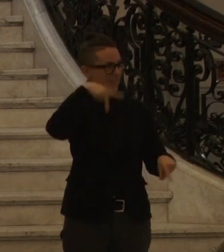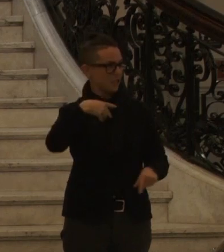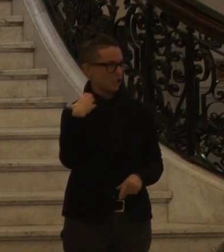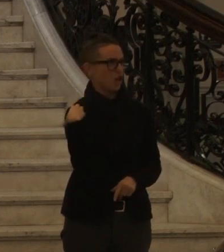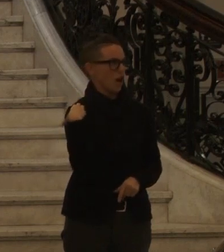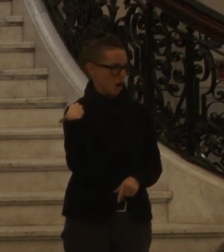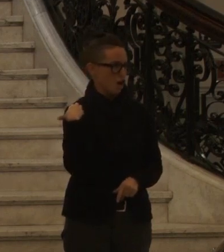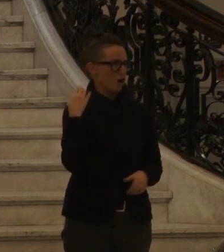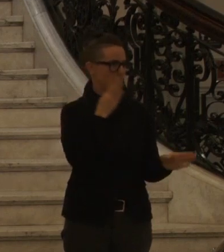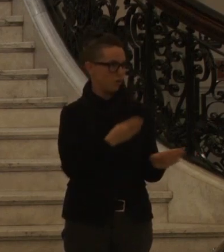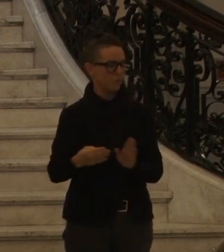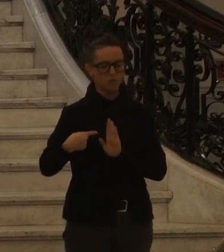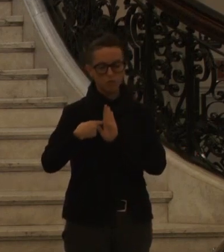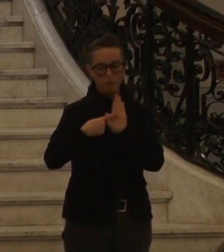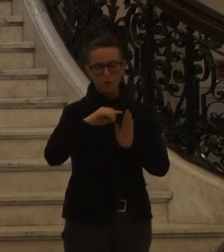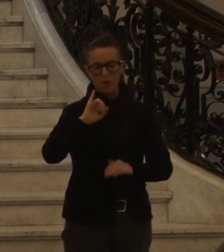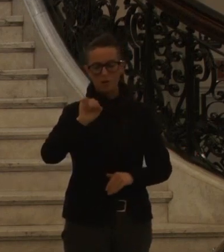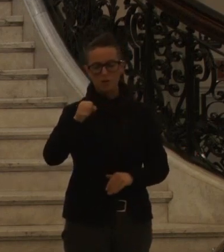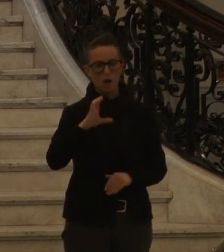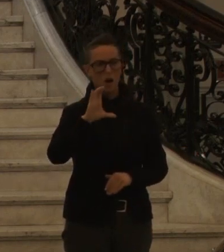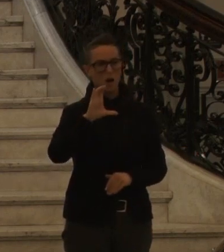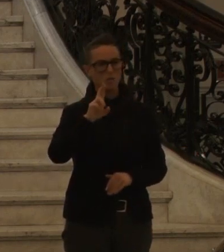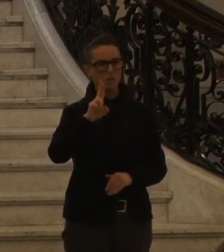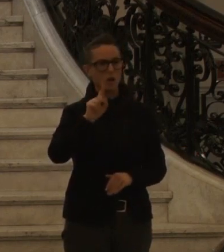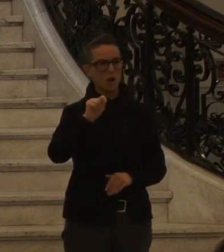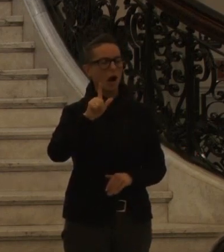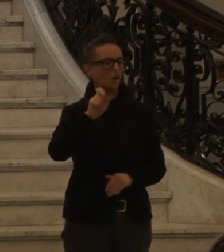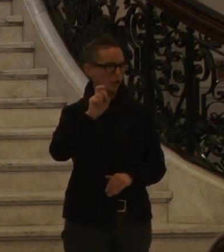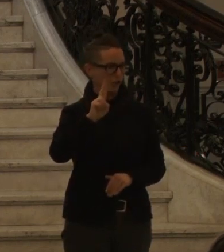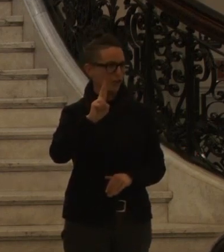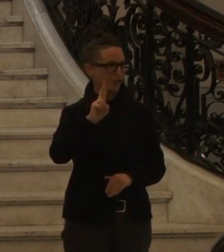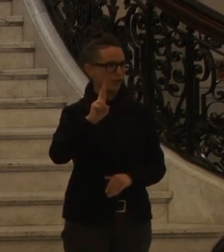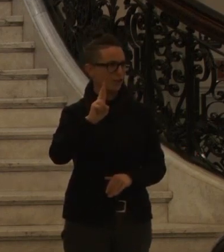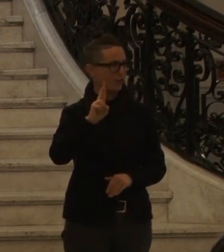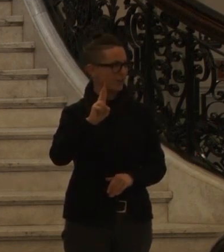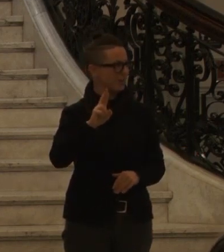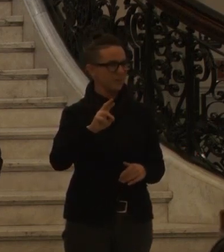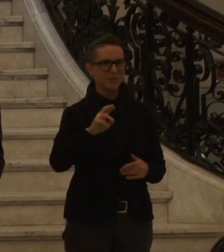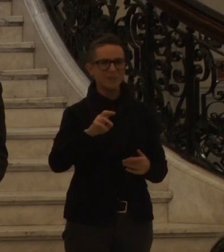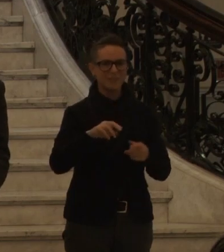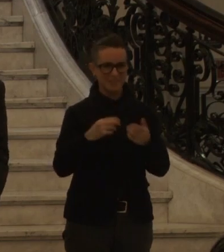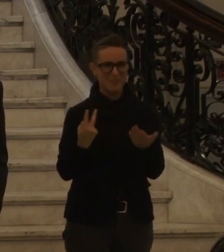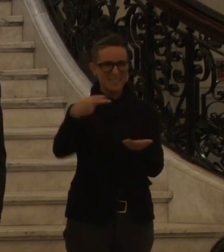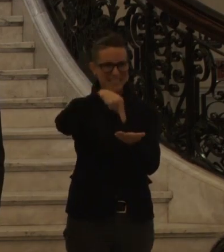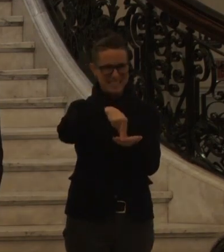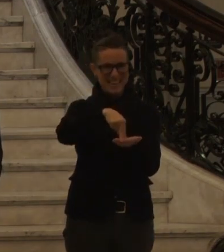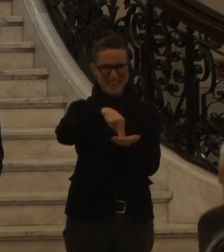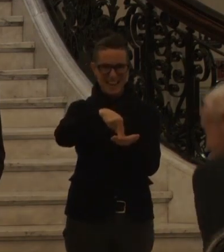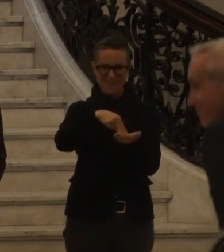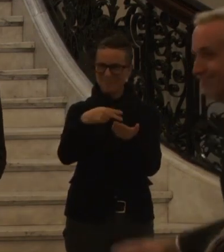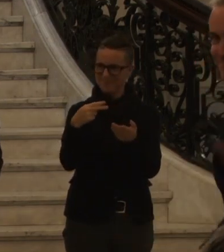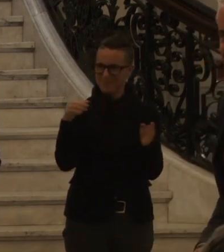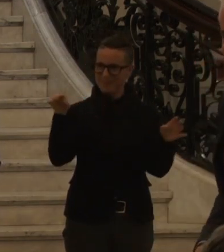Vice Chair of the committee, Representative Josh Cutler, and I just thought you might like to stand up and so people can see who you are.